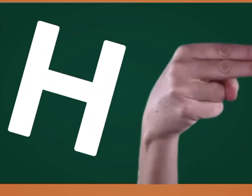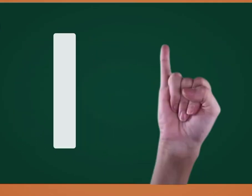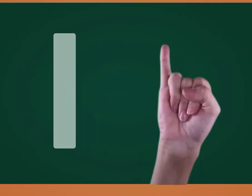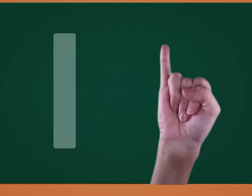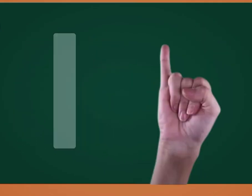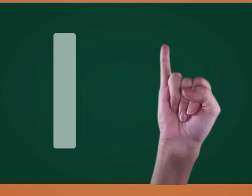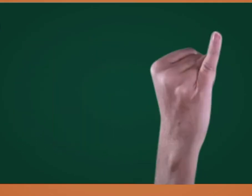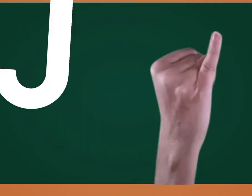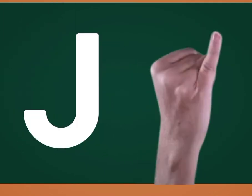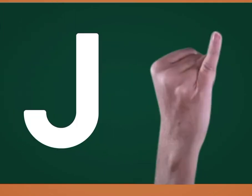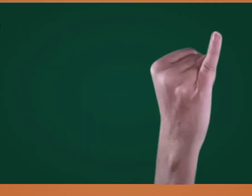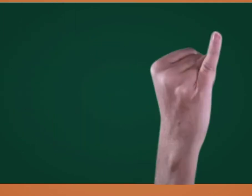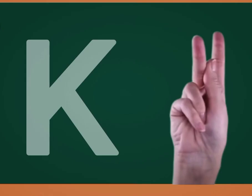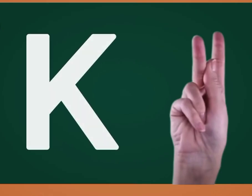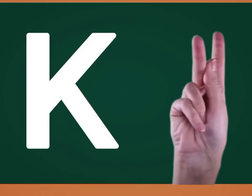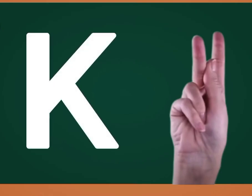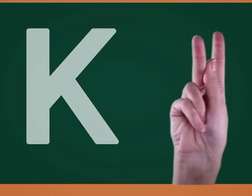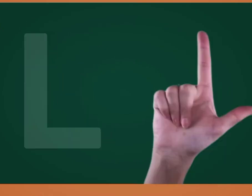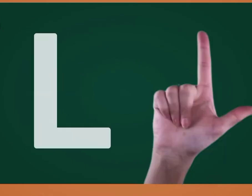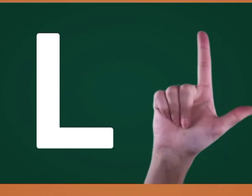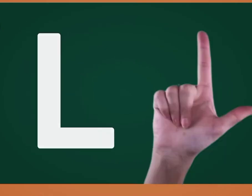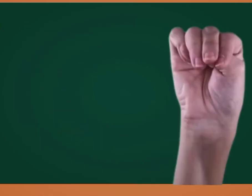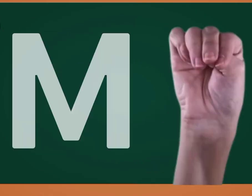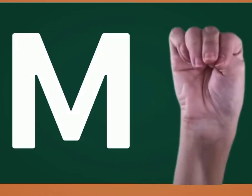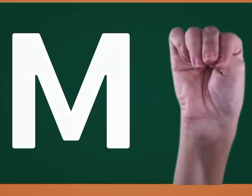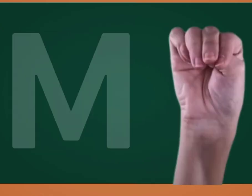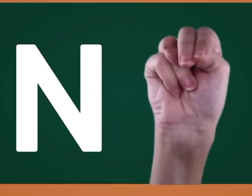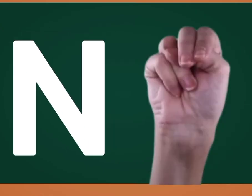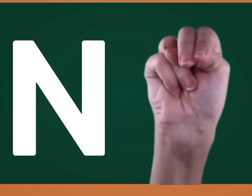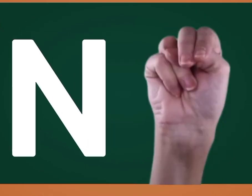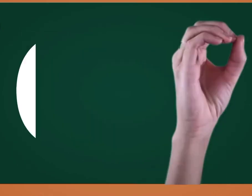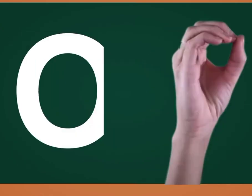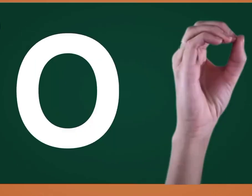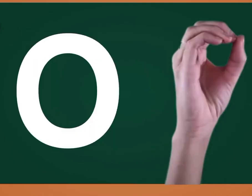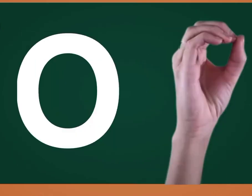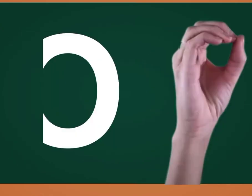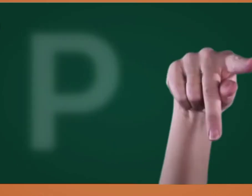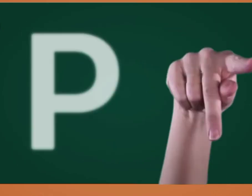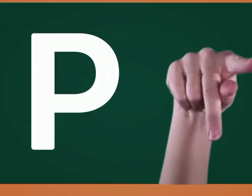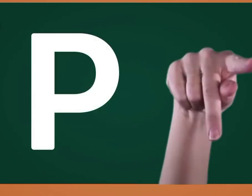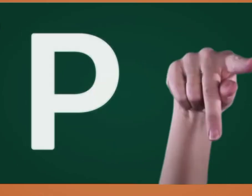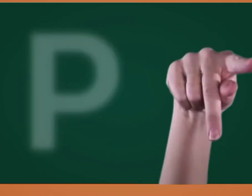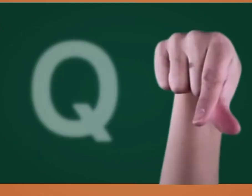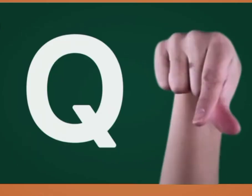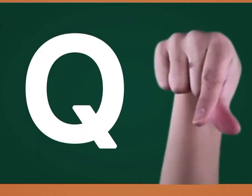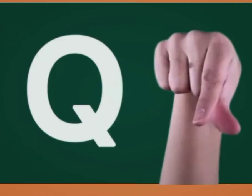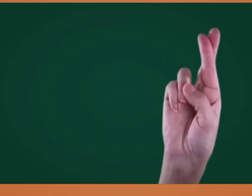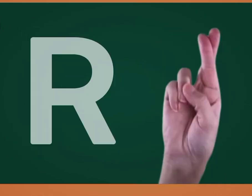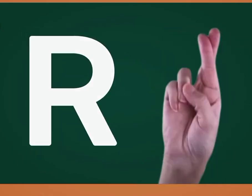I, J, K, L, M, N, O, P, Q, R,